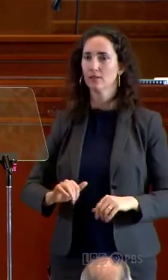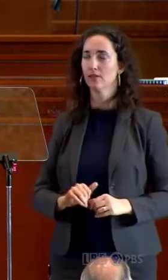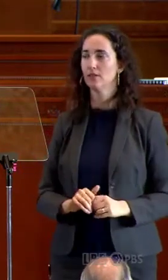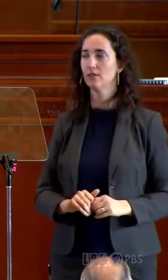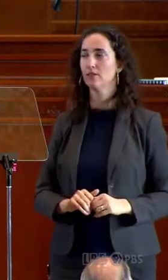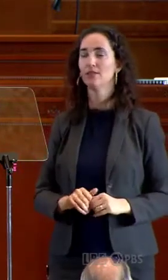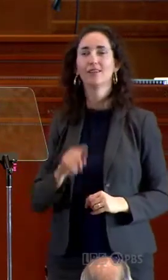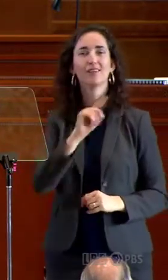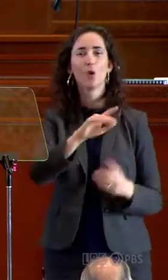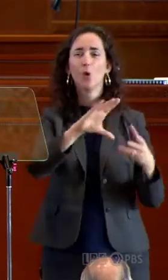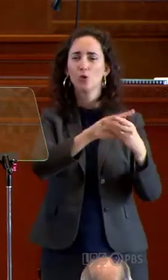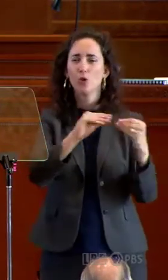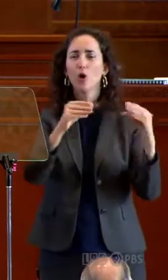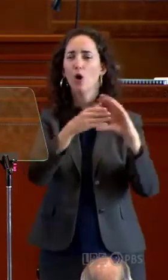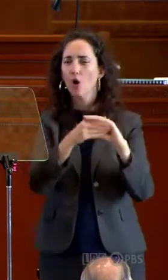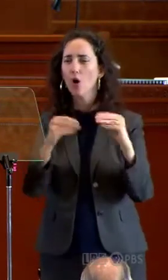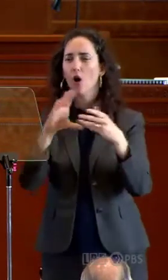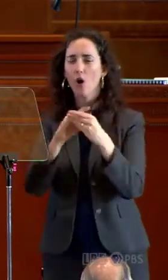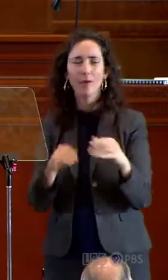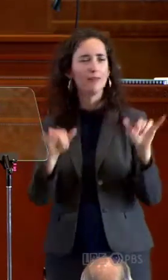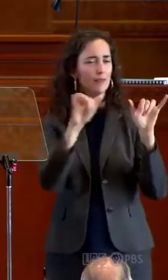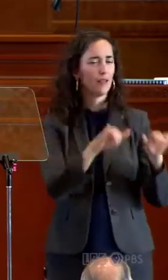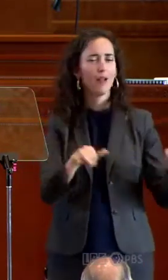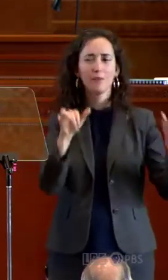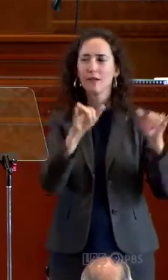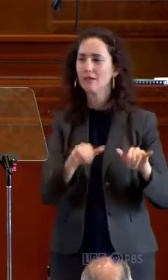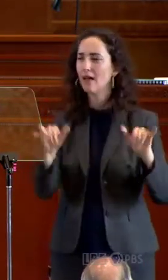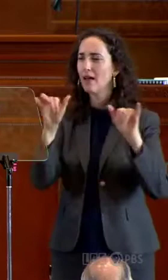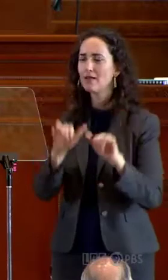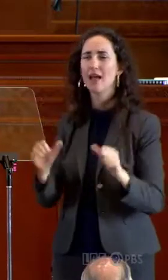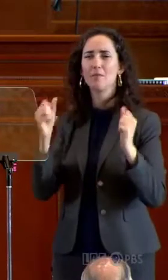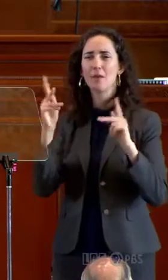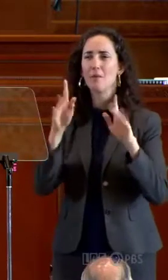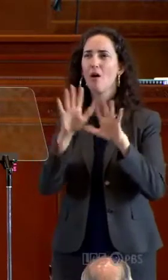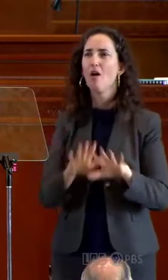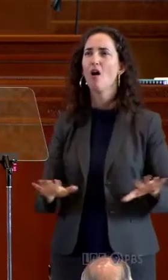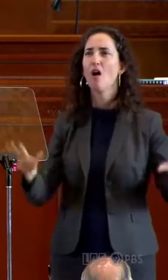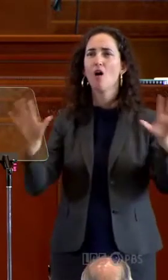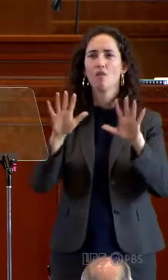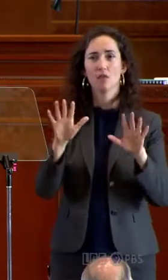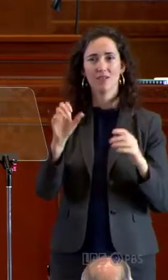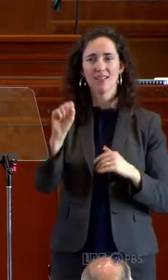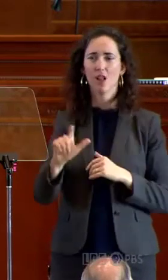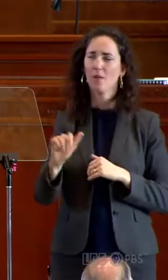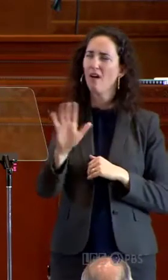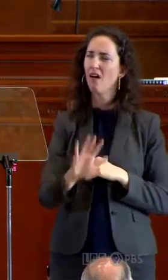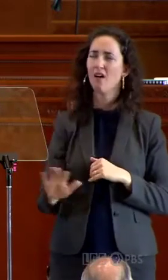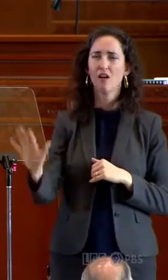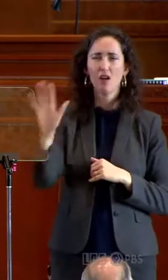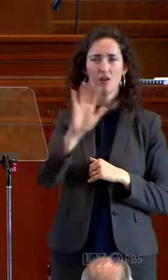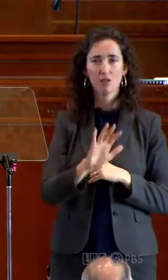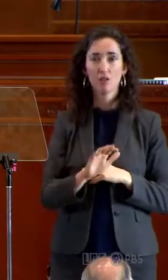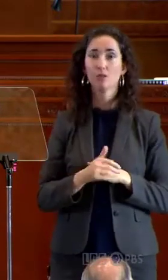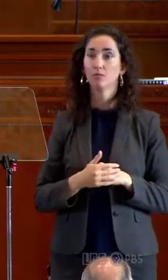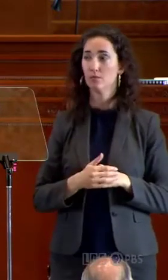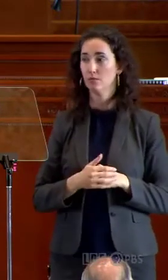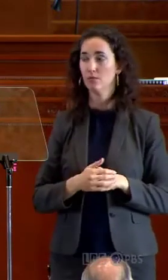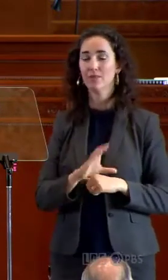These stories have happened too often to too many people all across South Louisiana. So